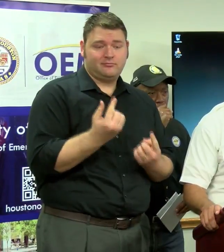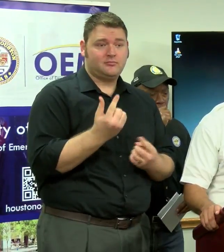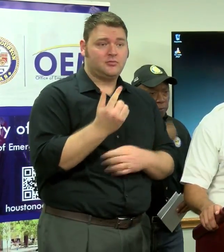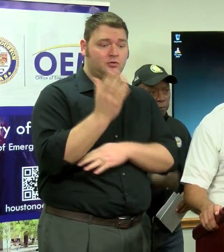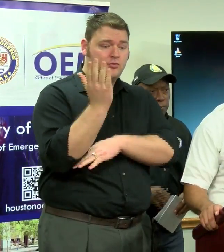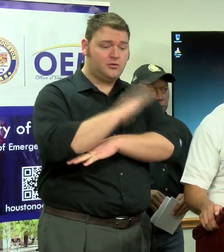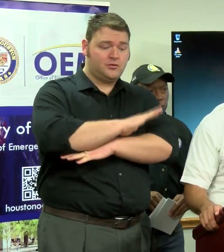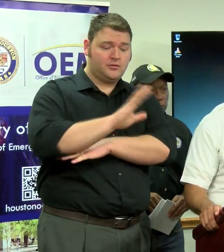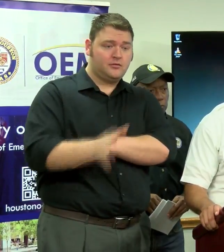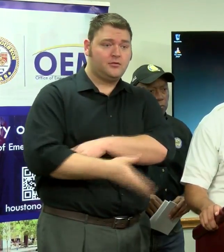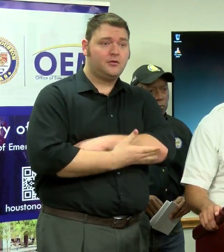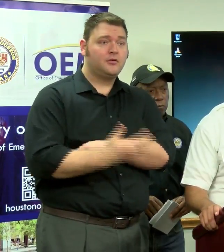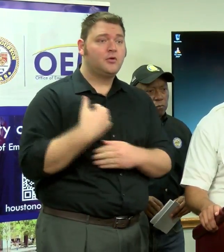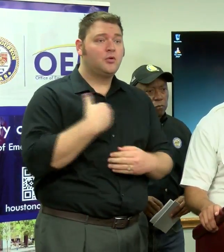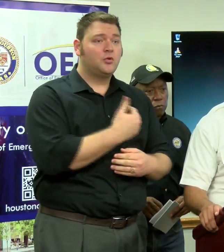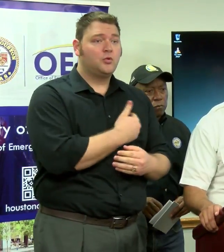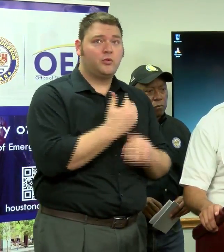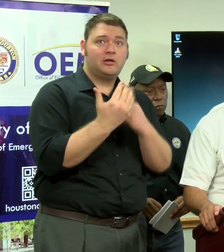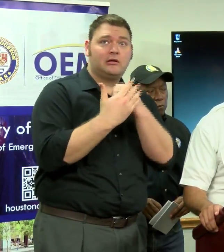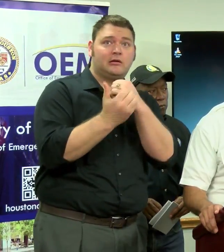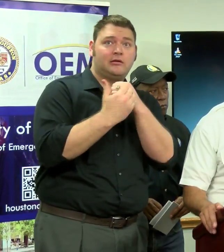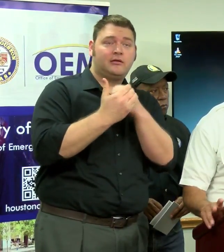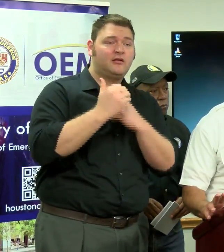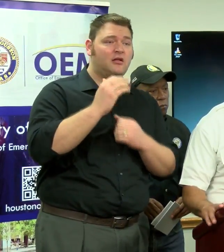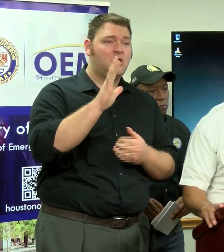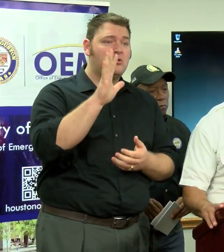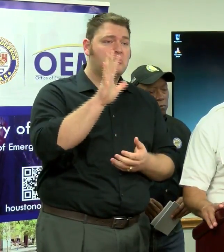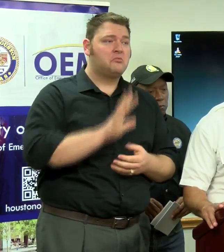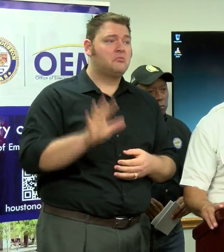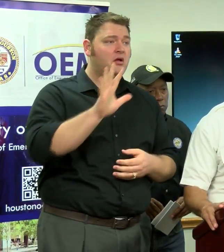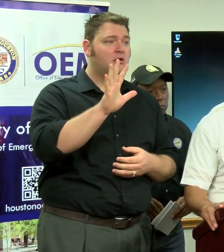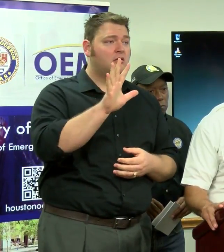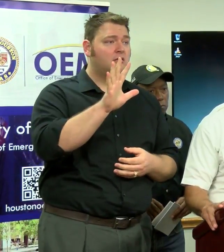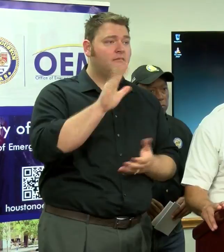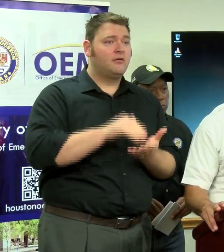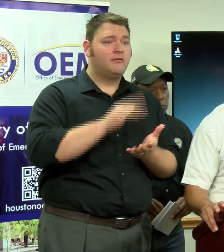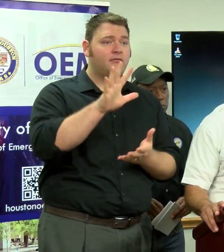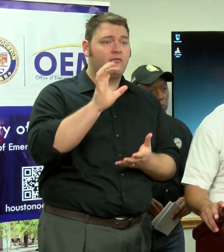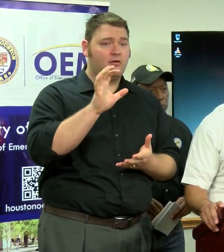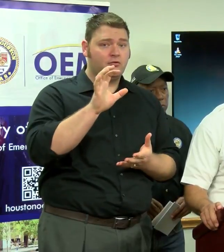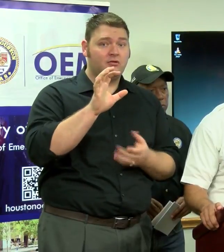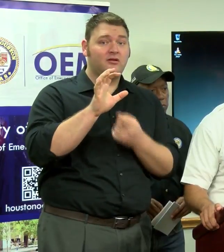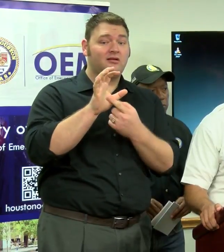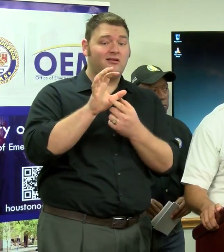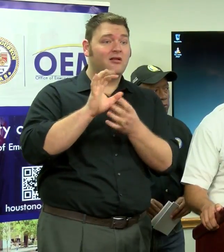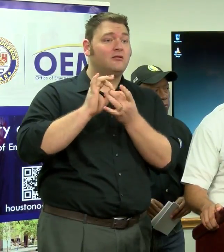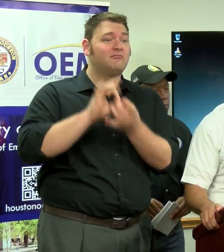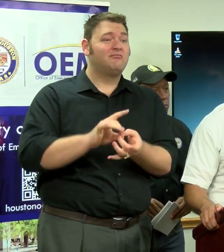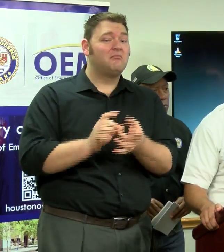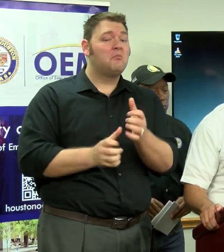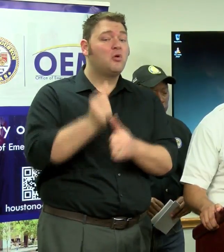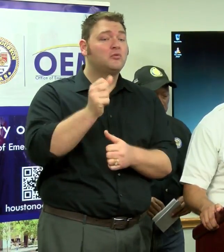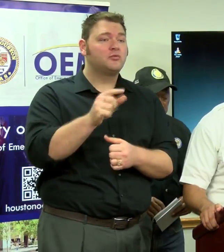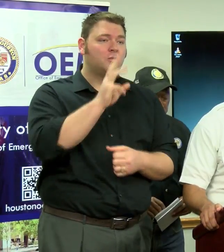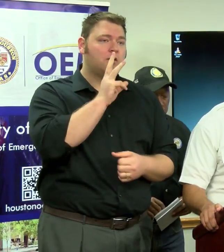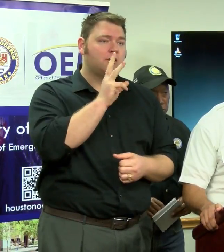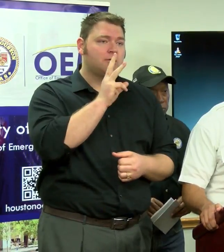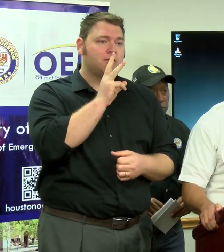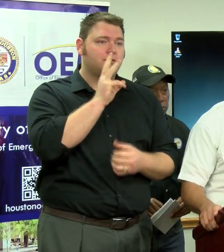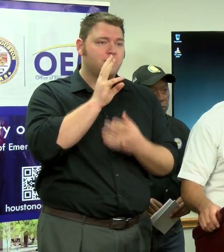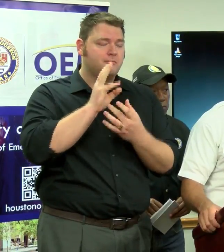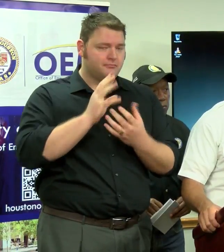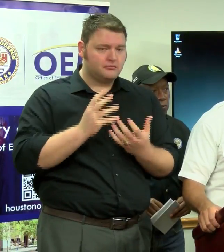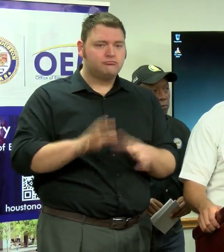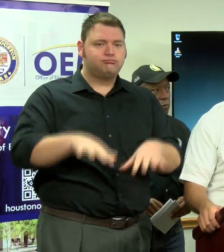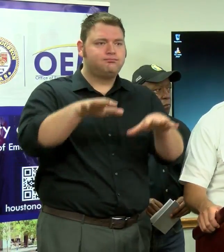over 5,500 calls for service. Over 4,000 of those calls have been water-related incidents. The Houston Fire Department,